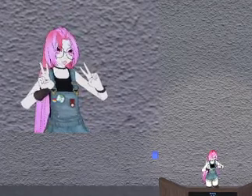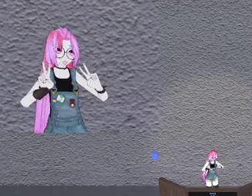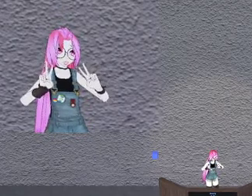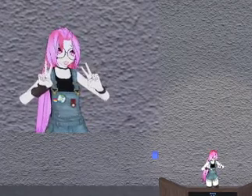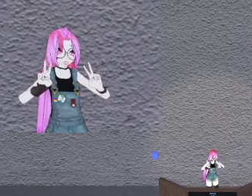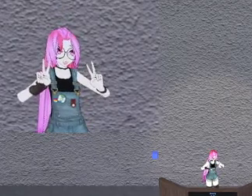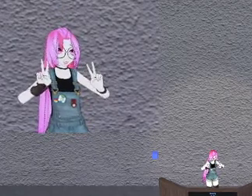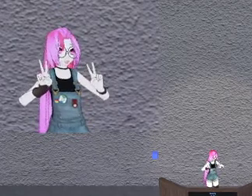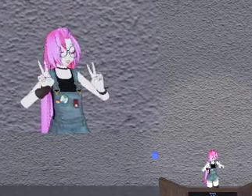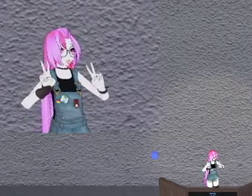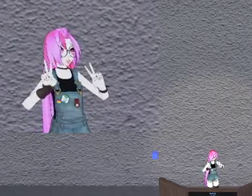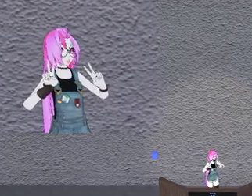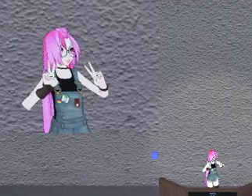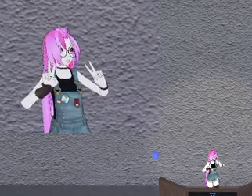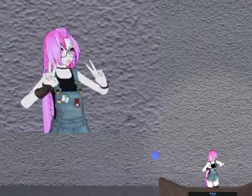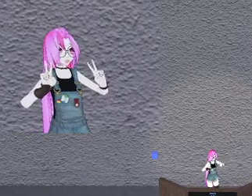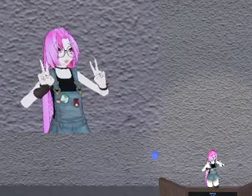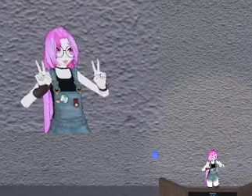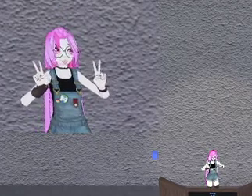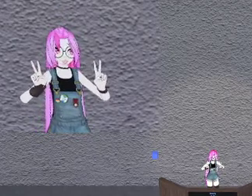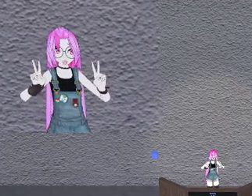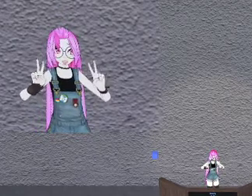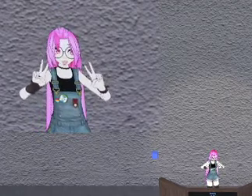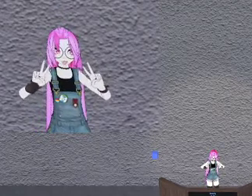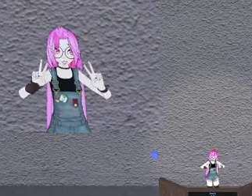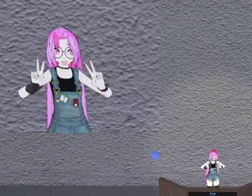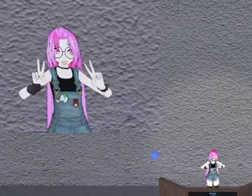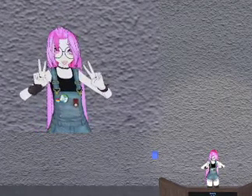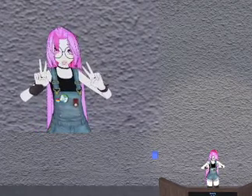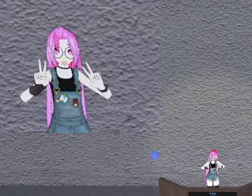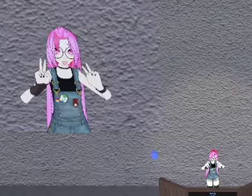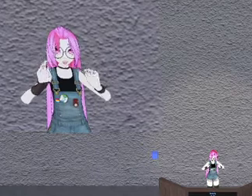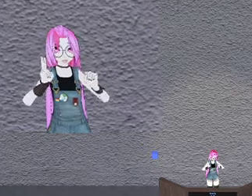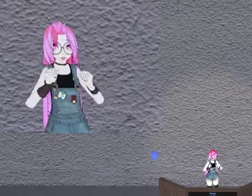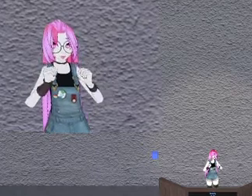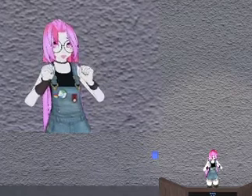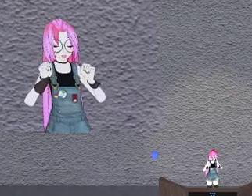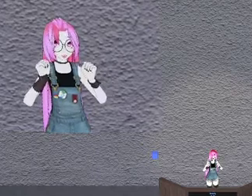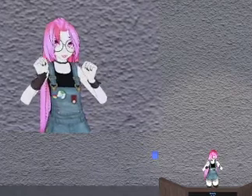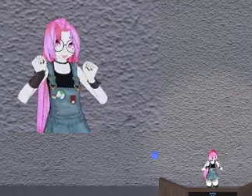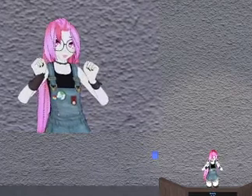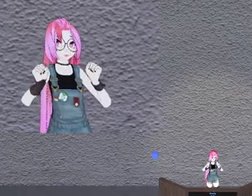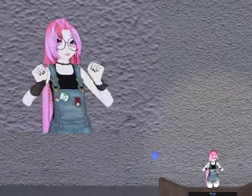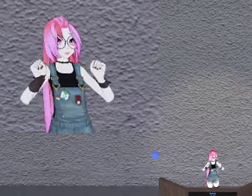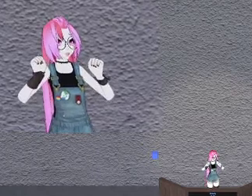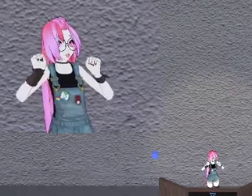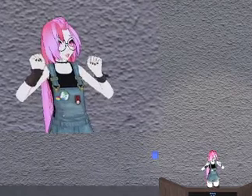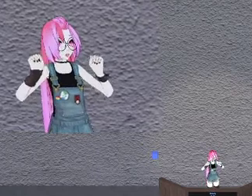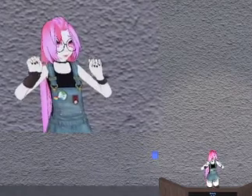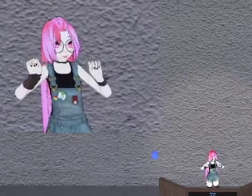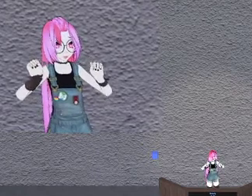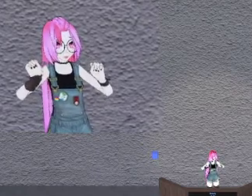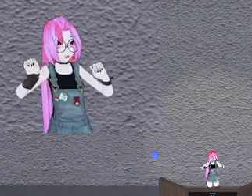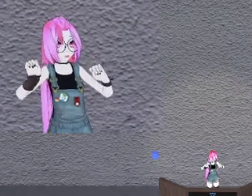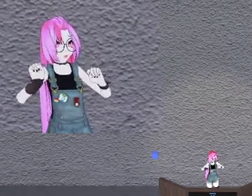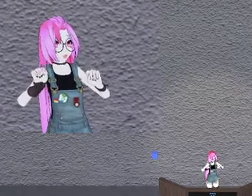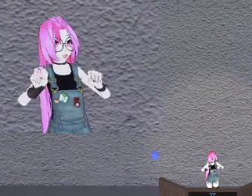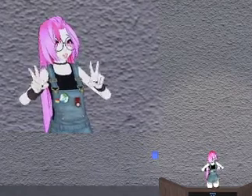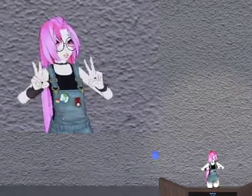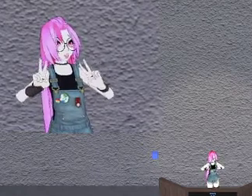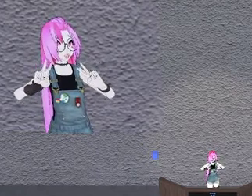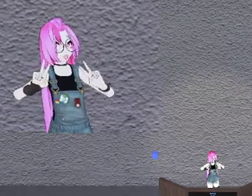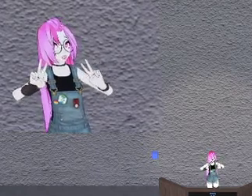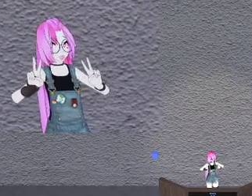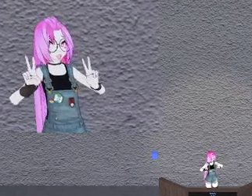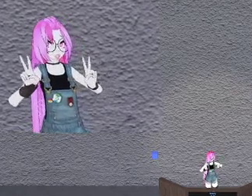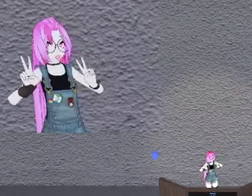next to your face. Ready. I kind of think about this like when you're a little kid, you're kind of going like this. I'm ready. Like